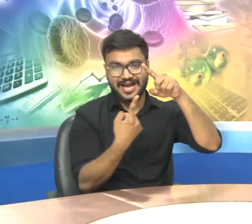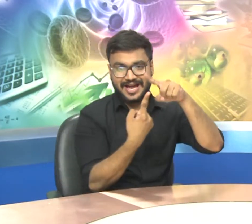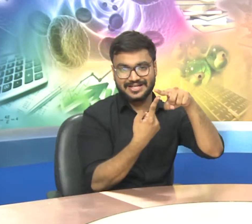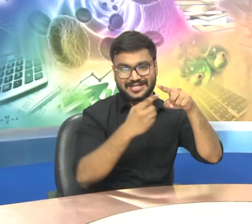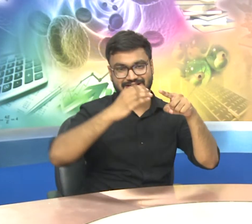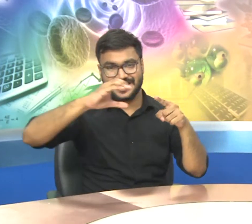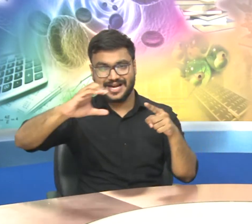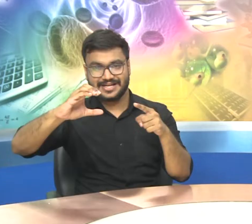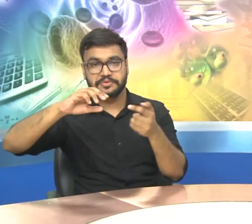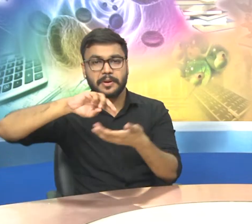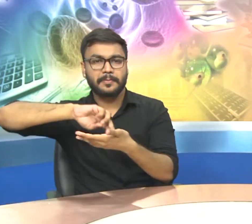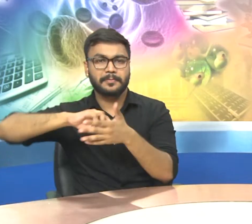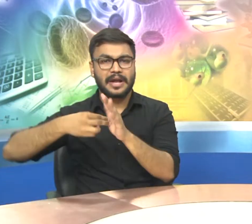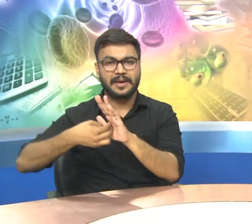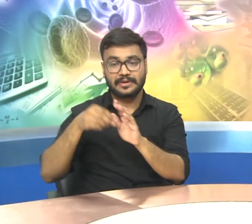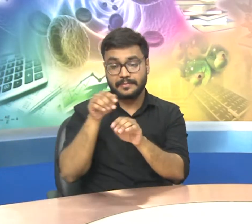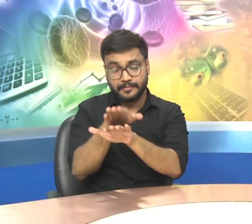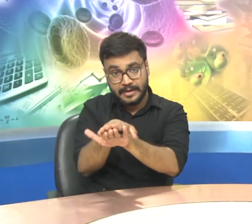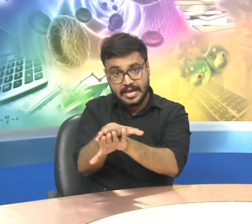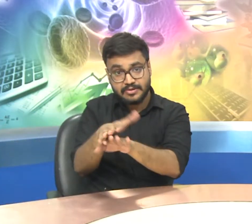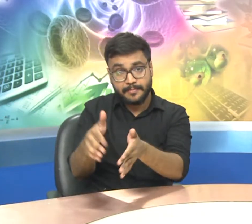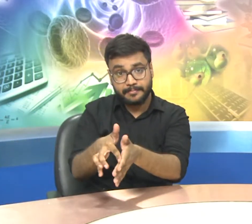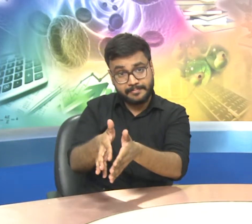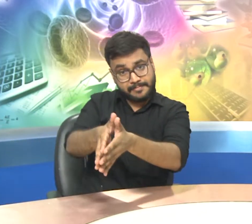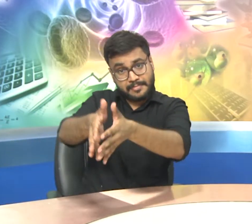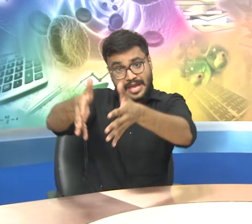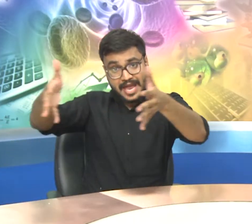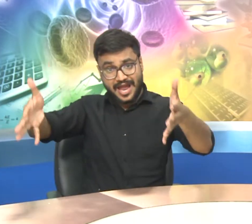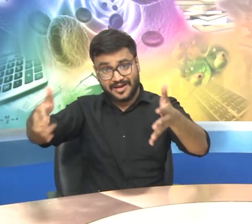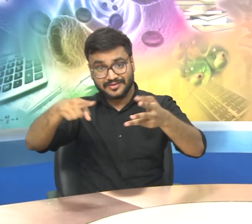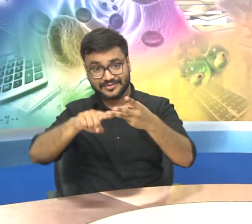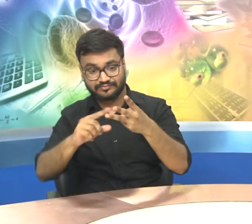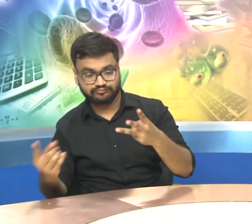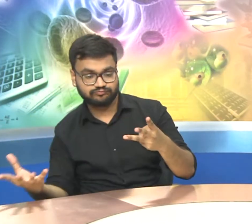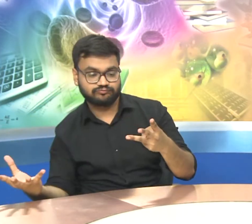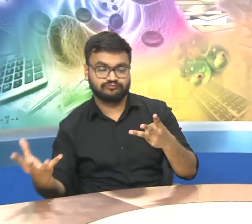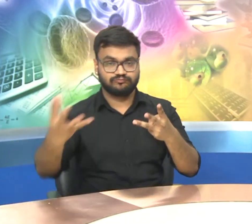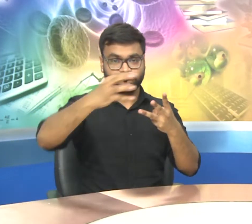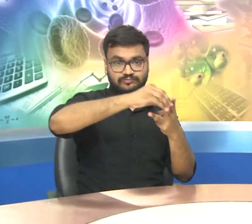And next comes tertiary consumers.